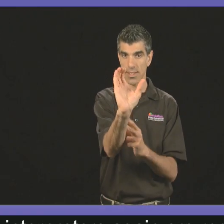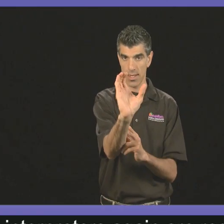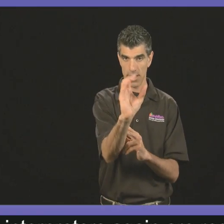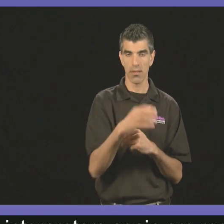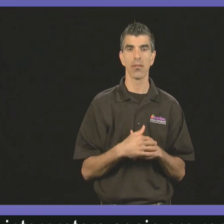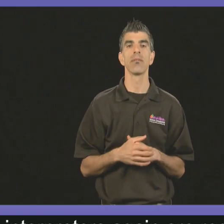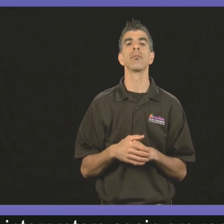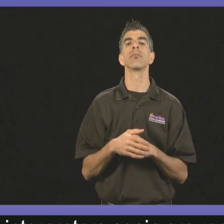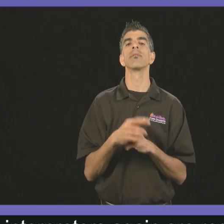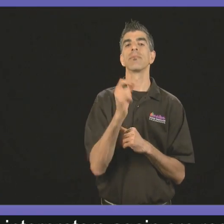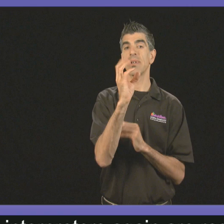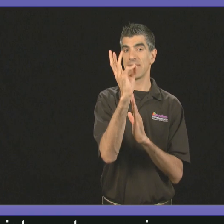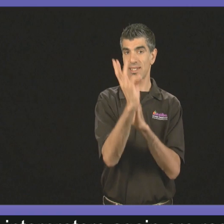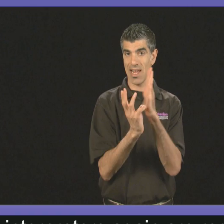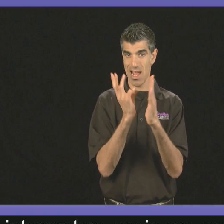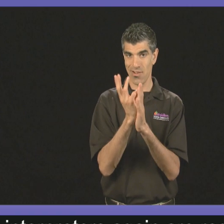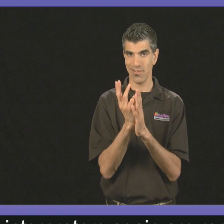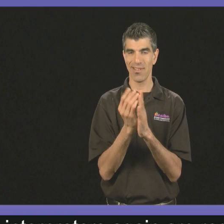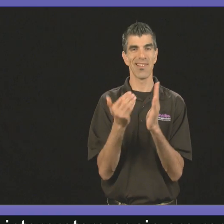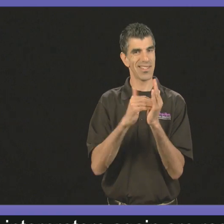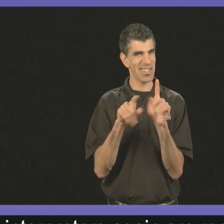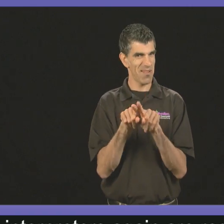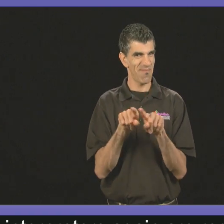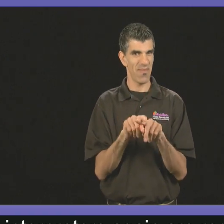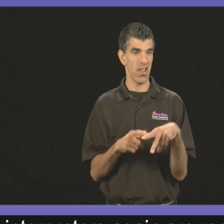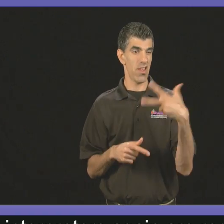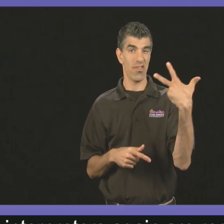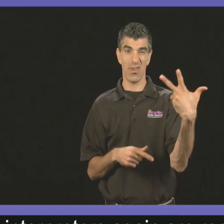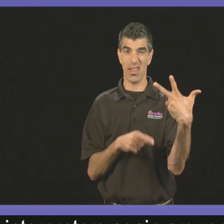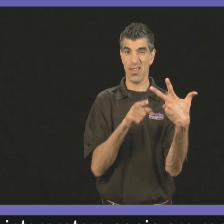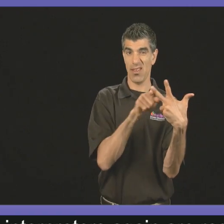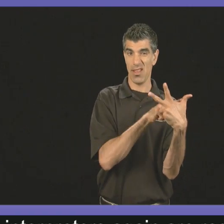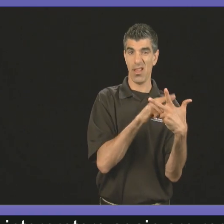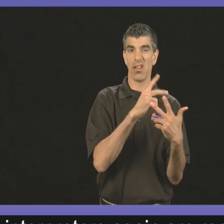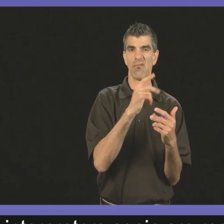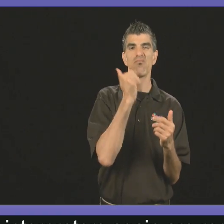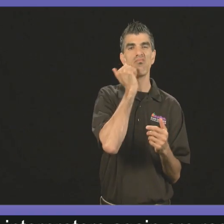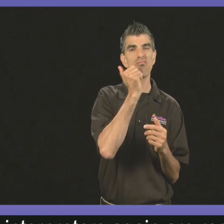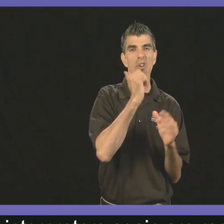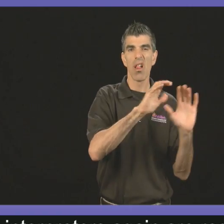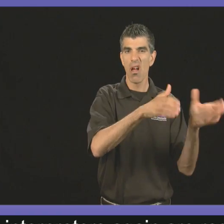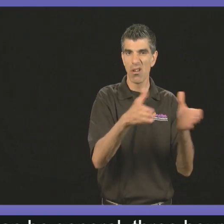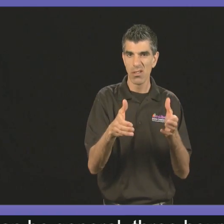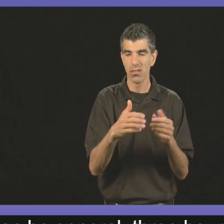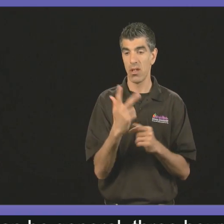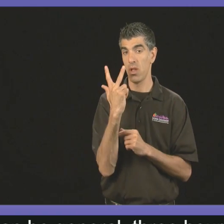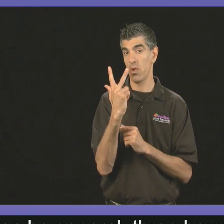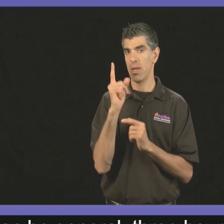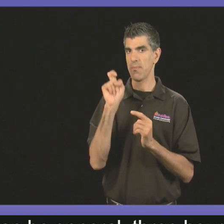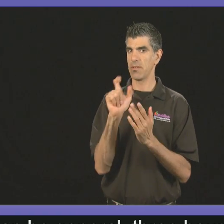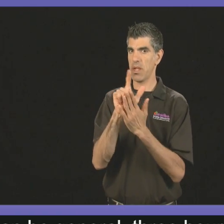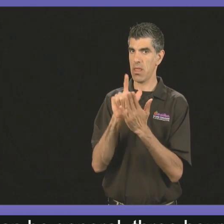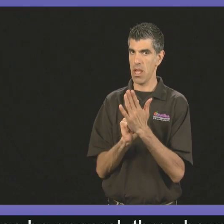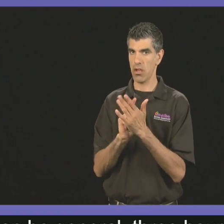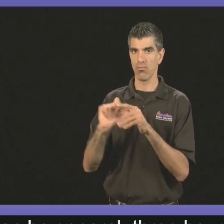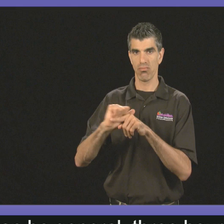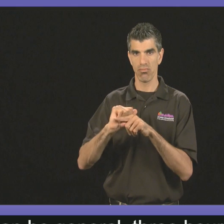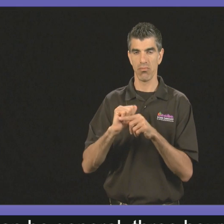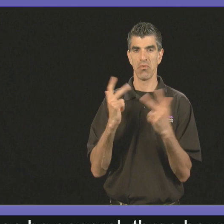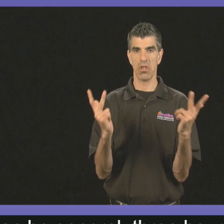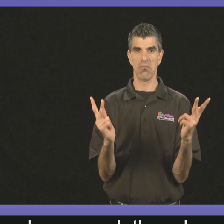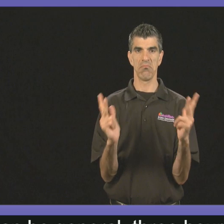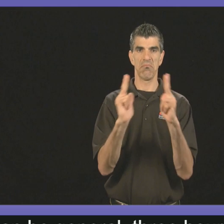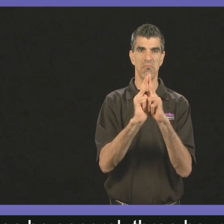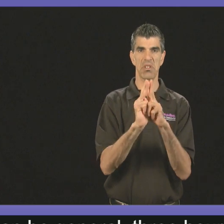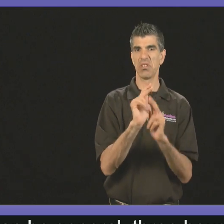Class C legal interpreters, again, are required to get 6 hours of continuing education. 3 hours can be general, 3